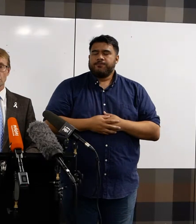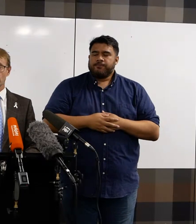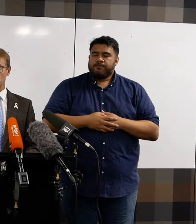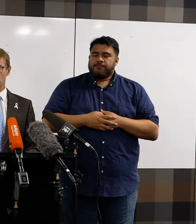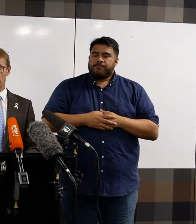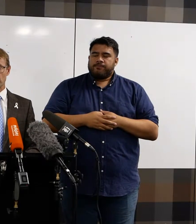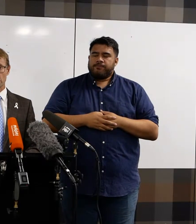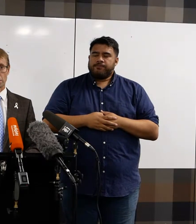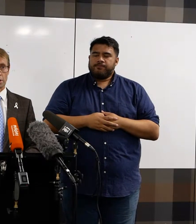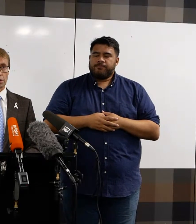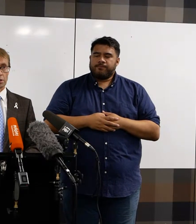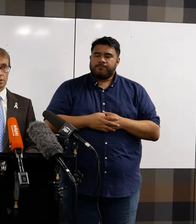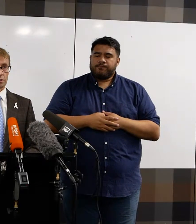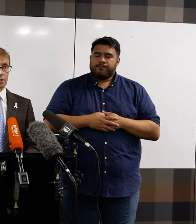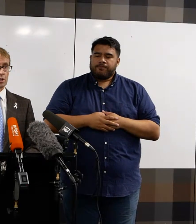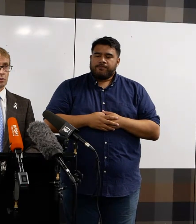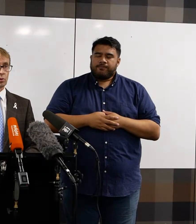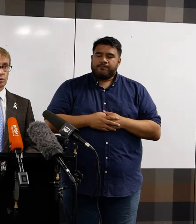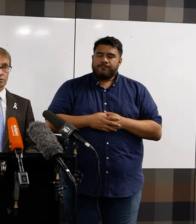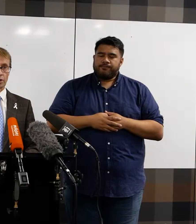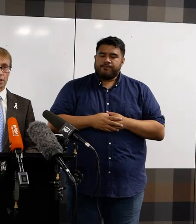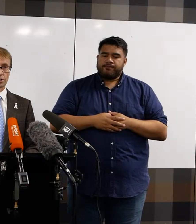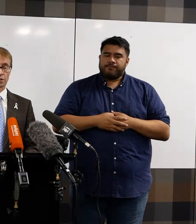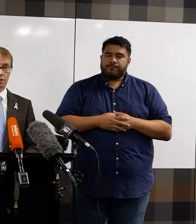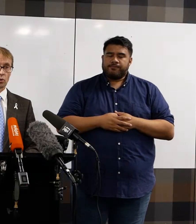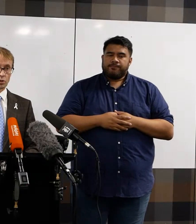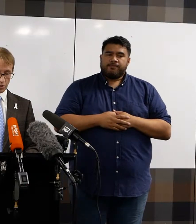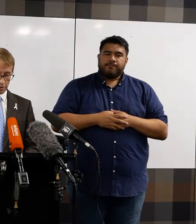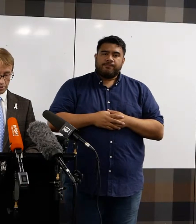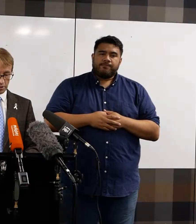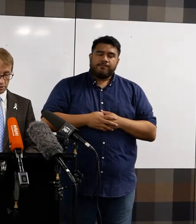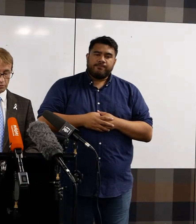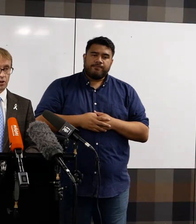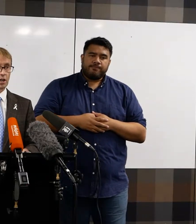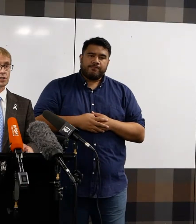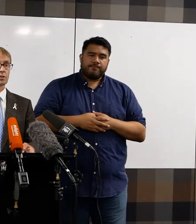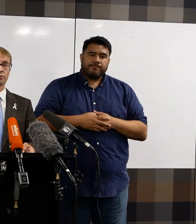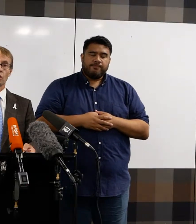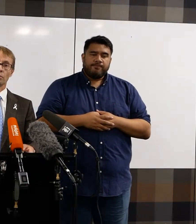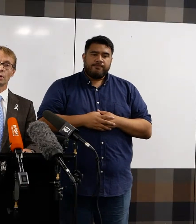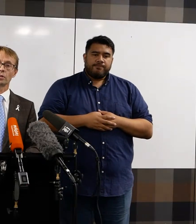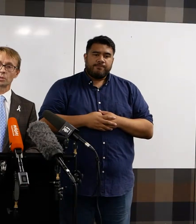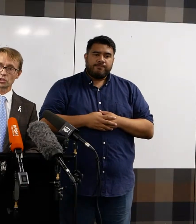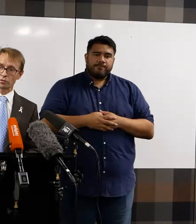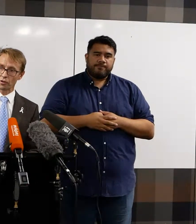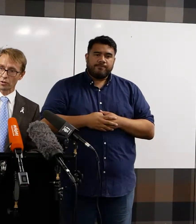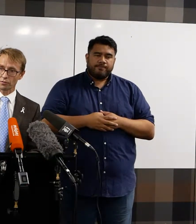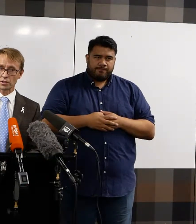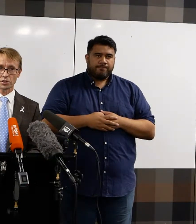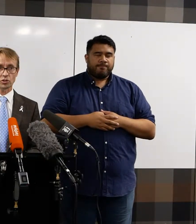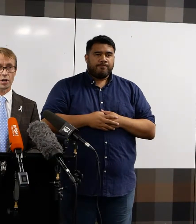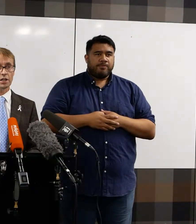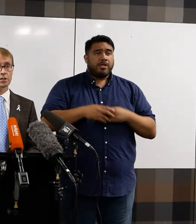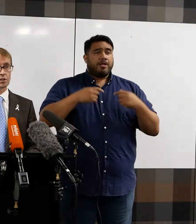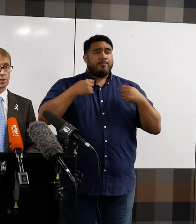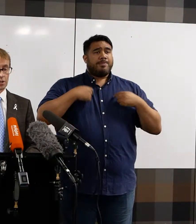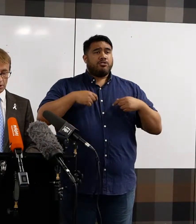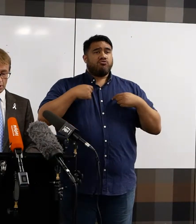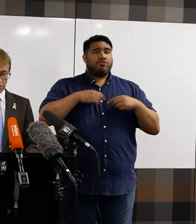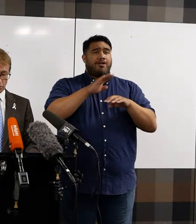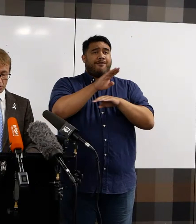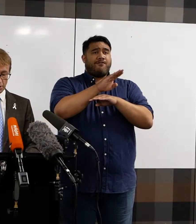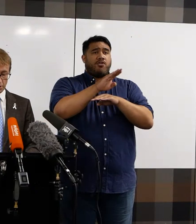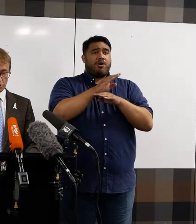So just to reiterate that the border advice, the advice from the Ministry of Foreign Affairs and Trade is